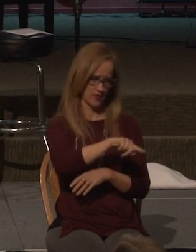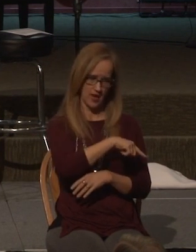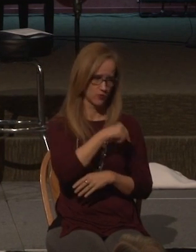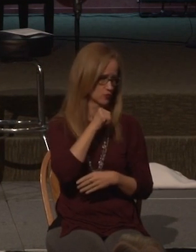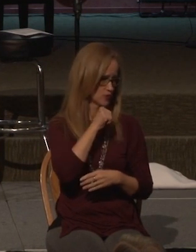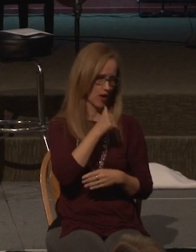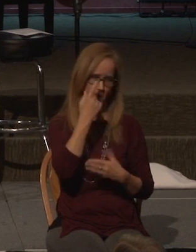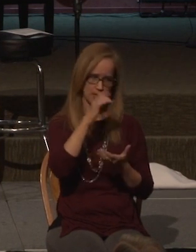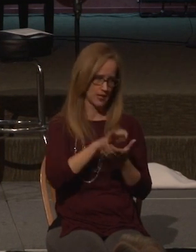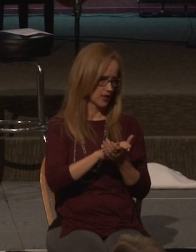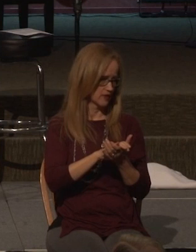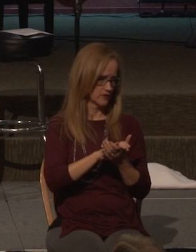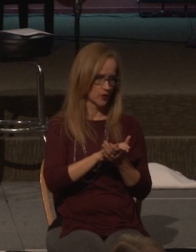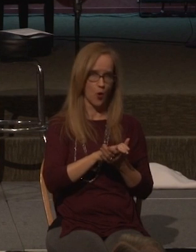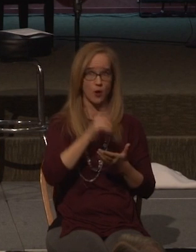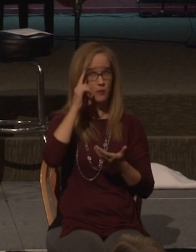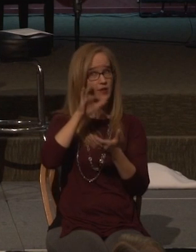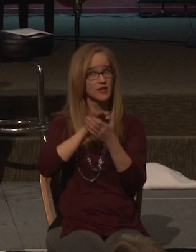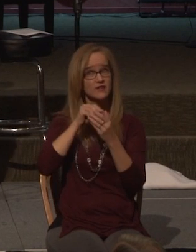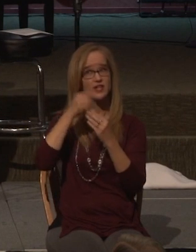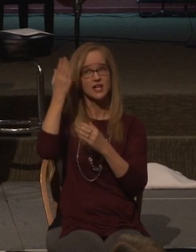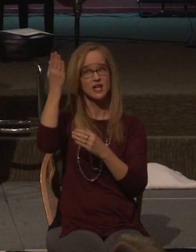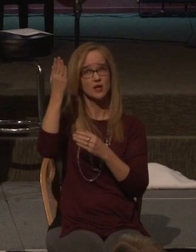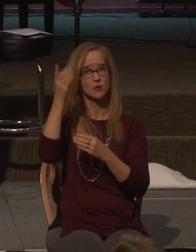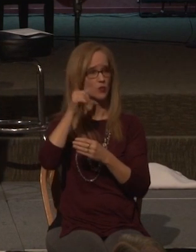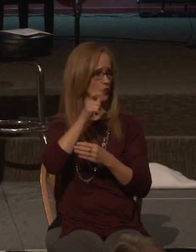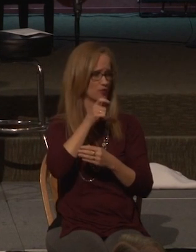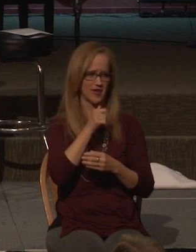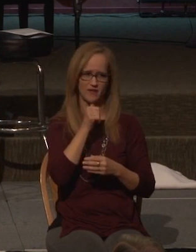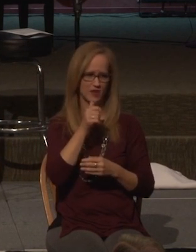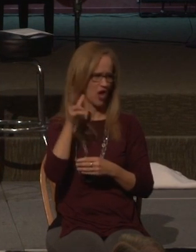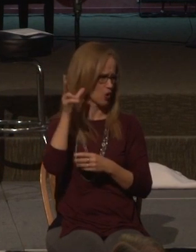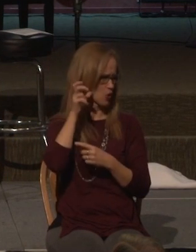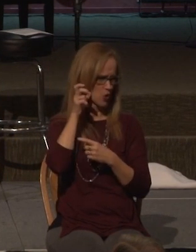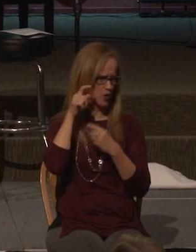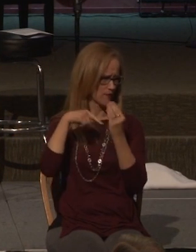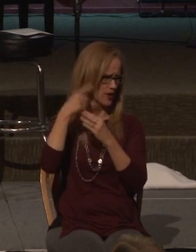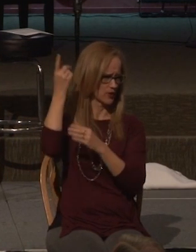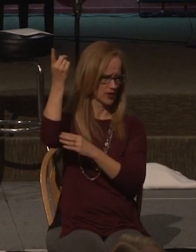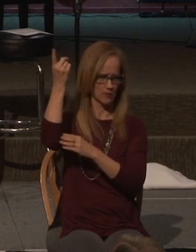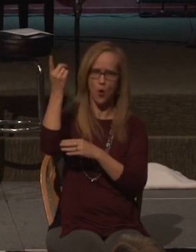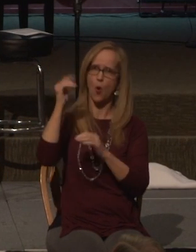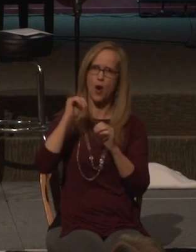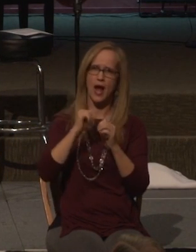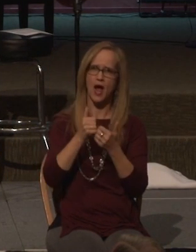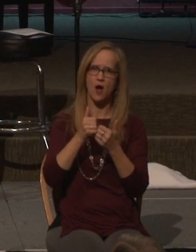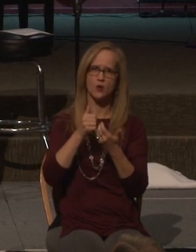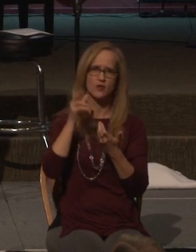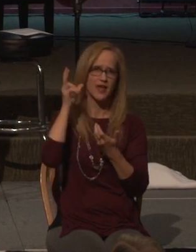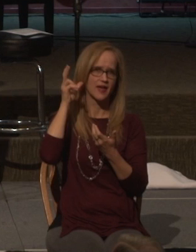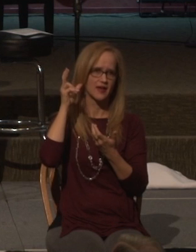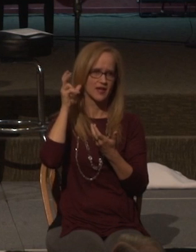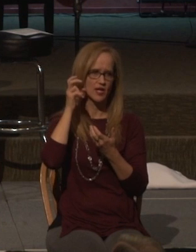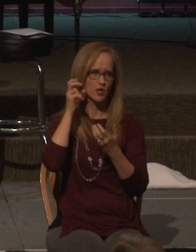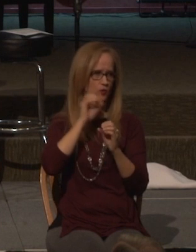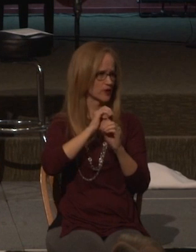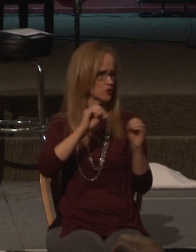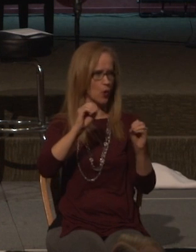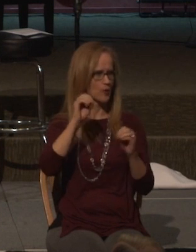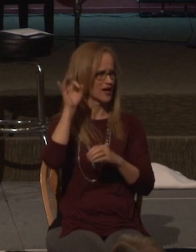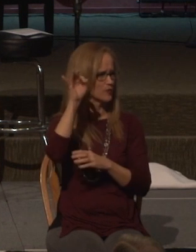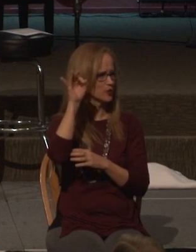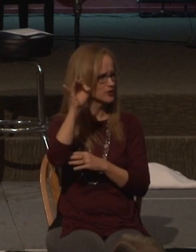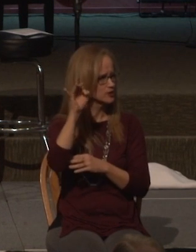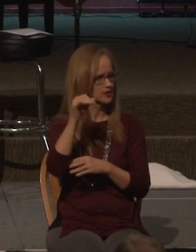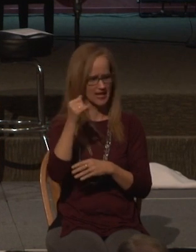And how are they to believe in him of whom they have not heard? And how are they to hear without someone preaching? And how are they to